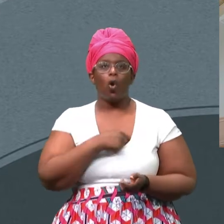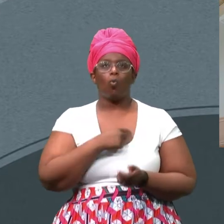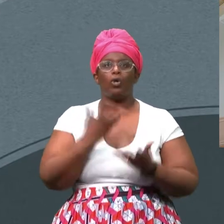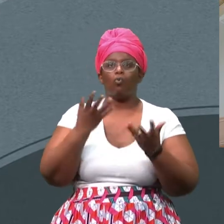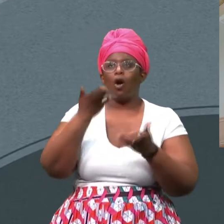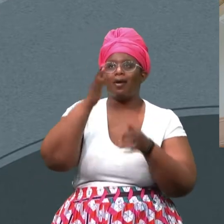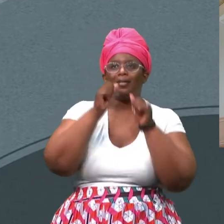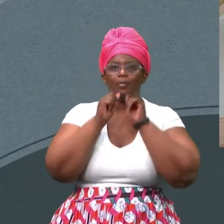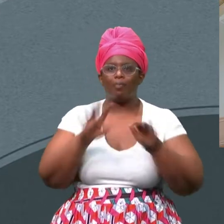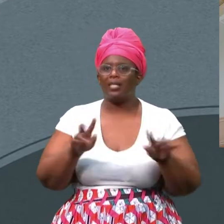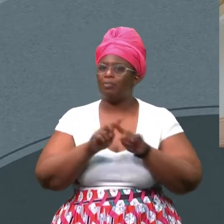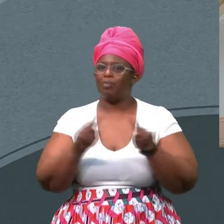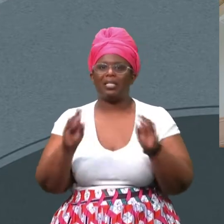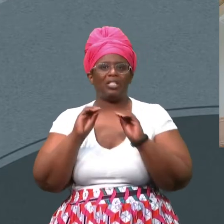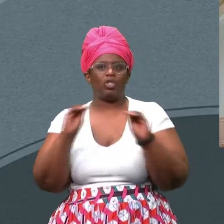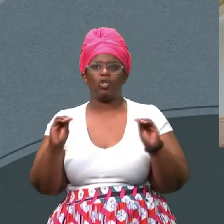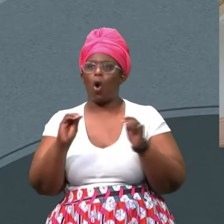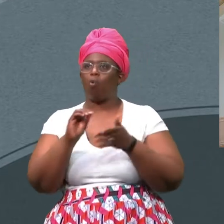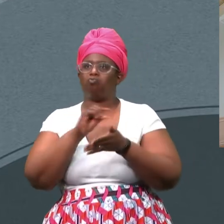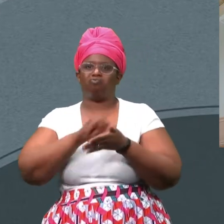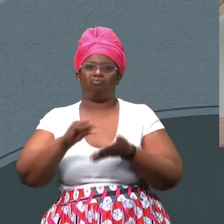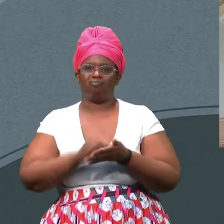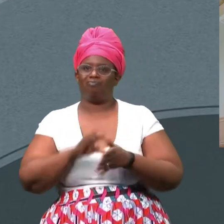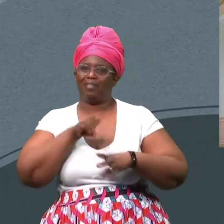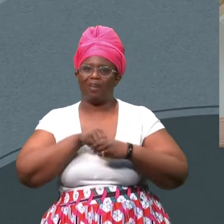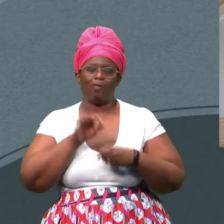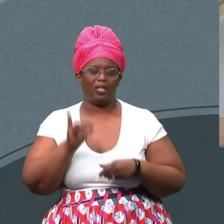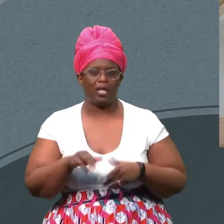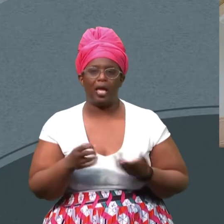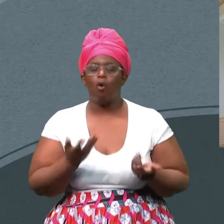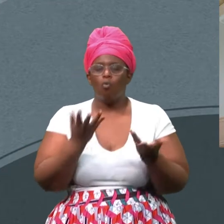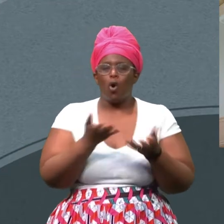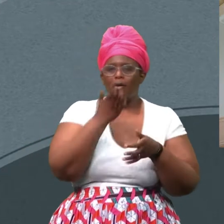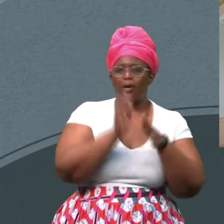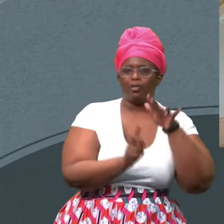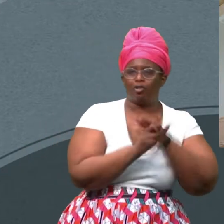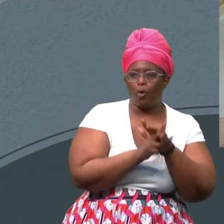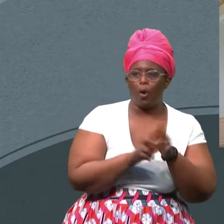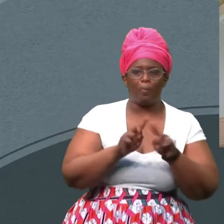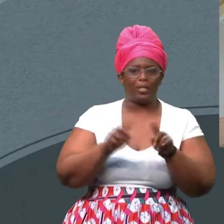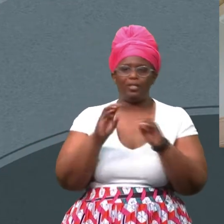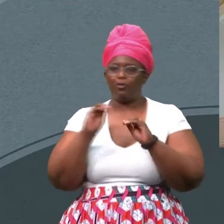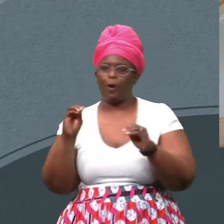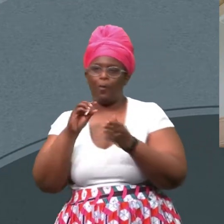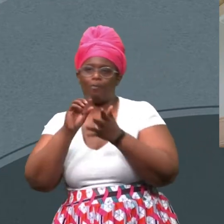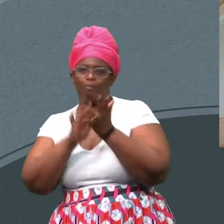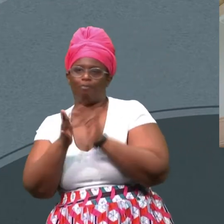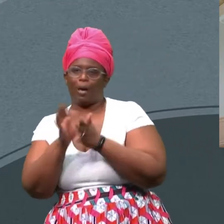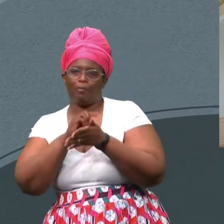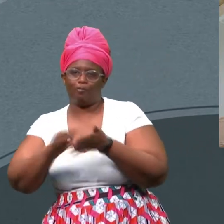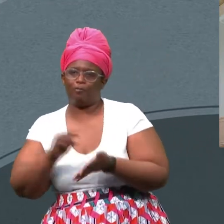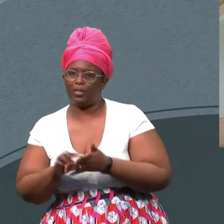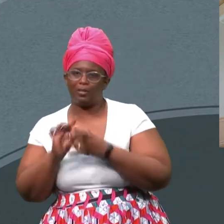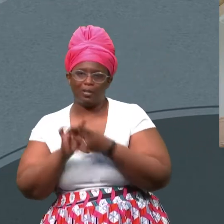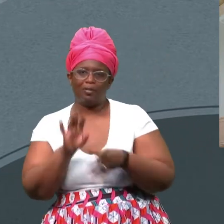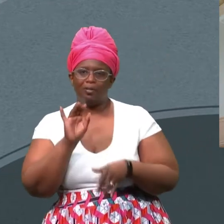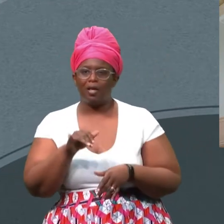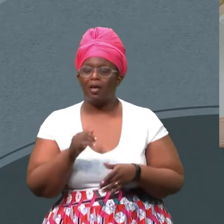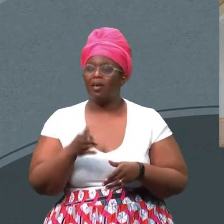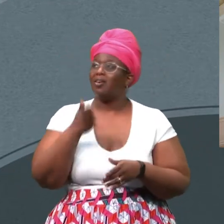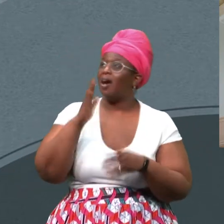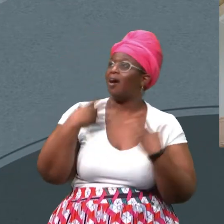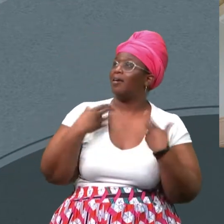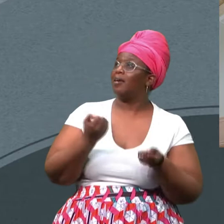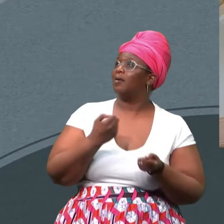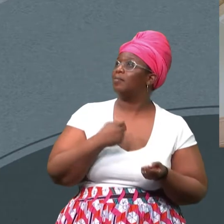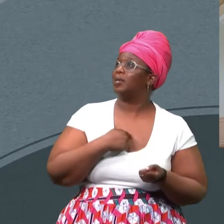it. We want God to show up, but we don't have a word to ground it. We're saying, God, I want you to heal me. He's saying, then give me